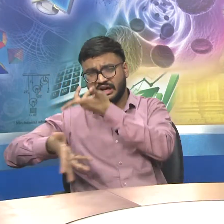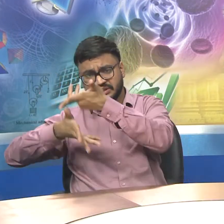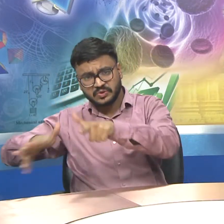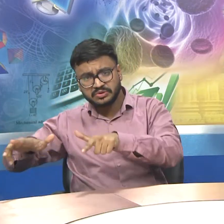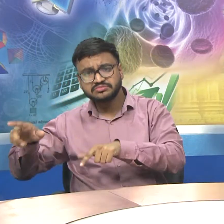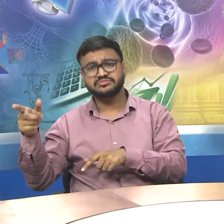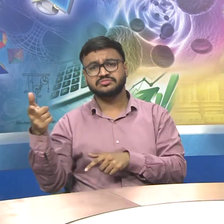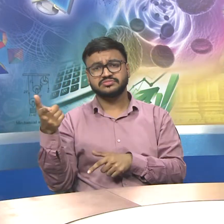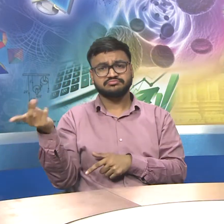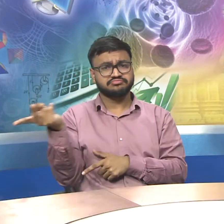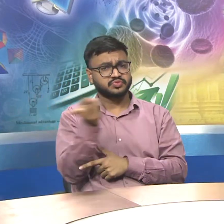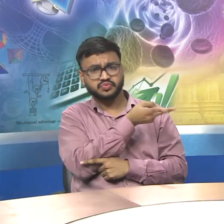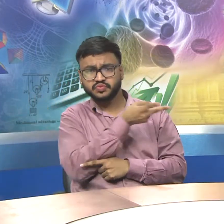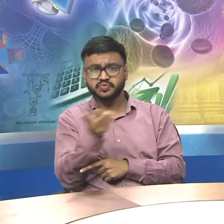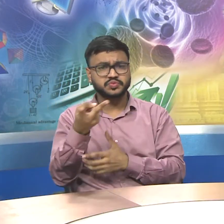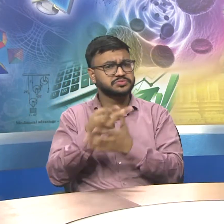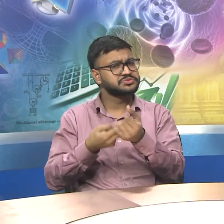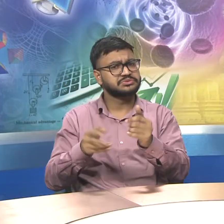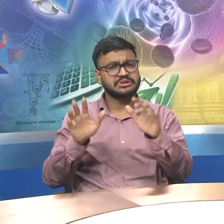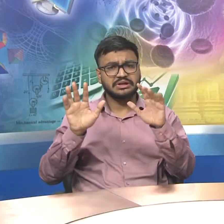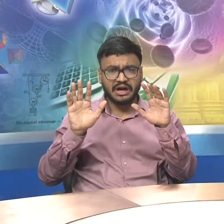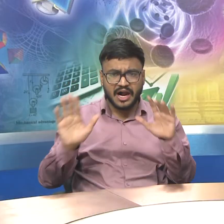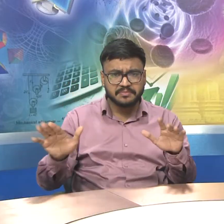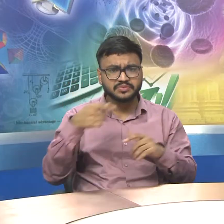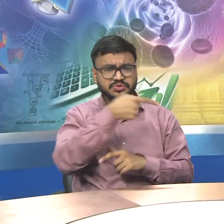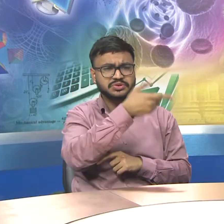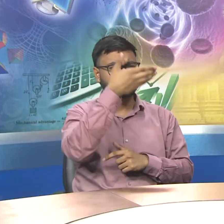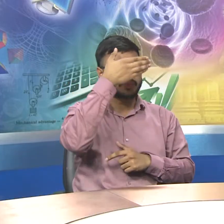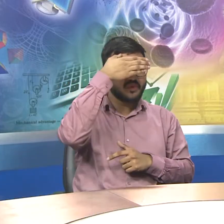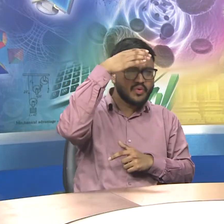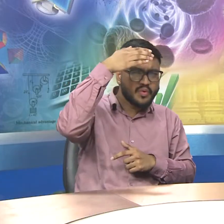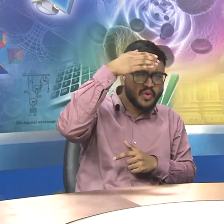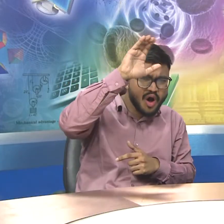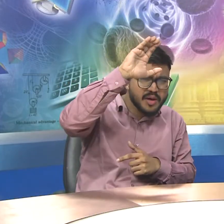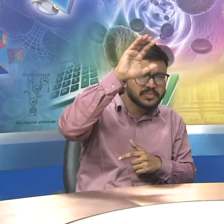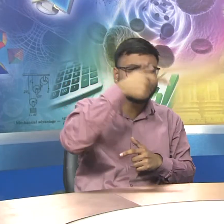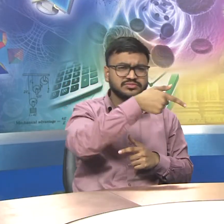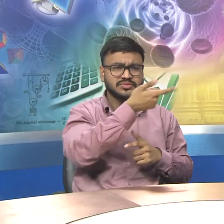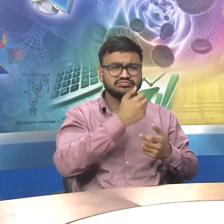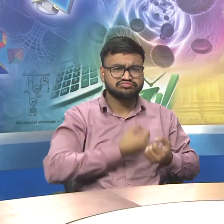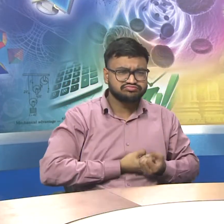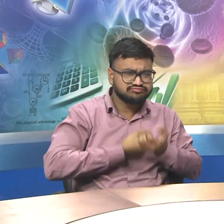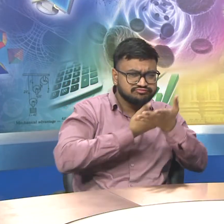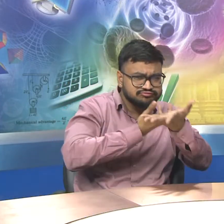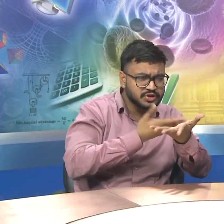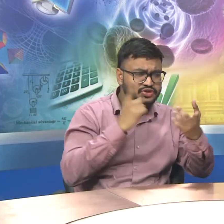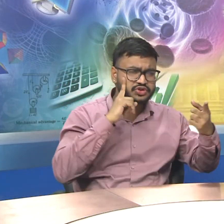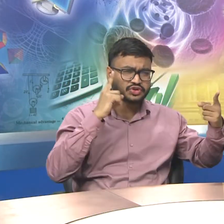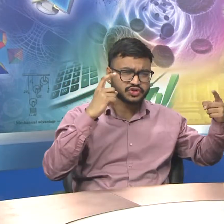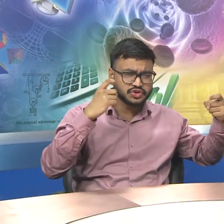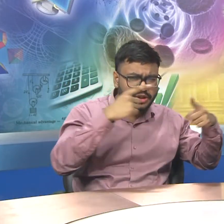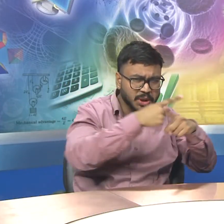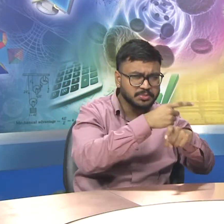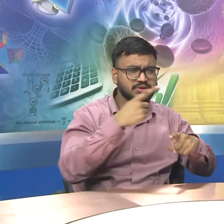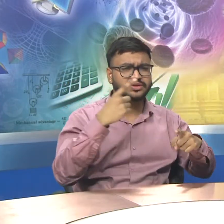Both spoken and sign languages have the ability to carry